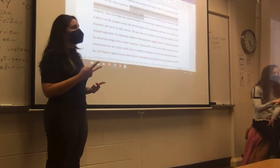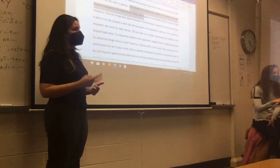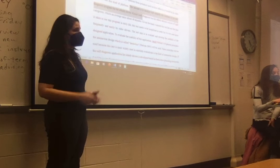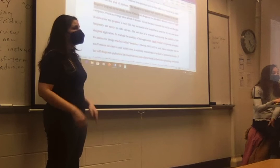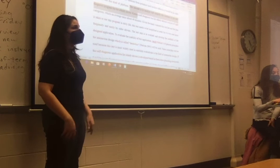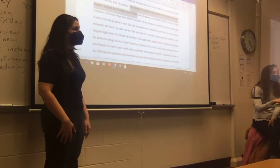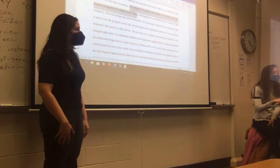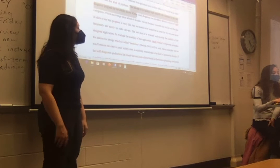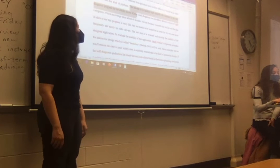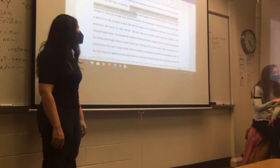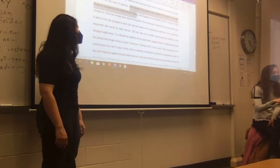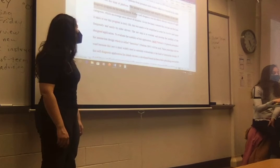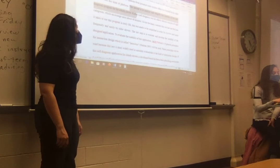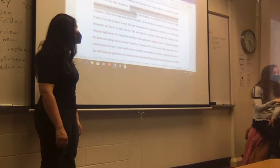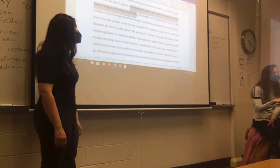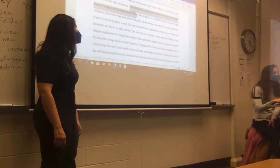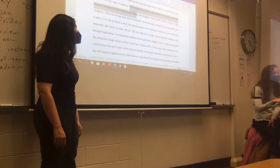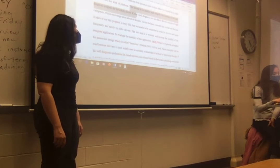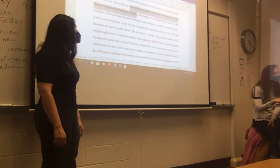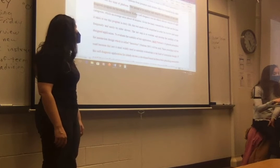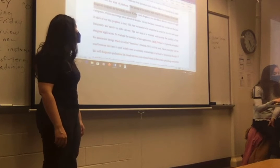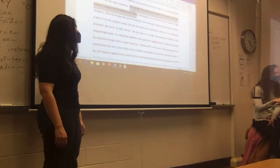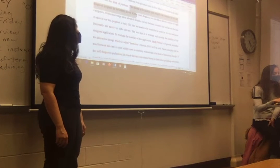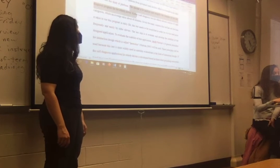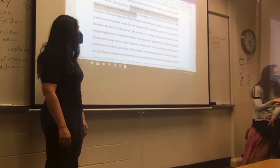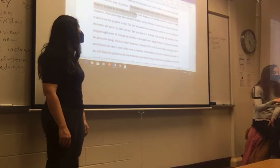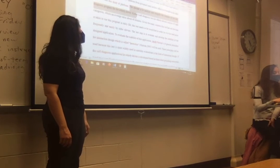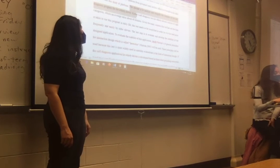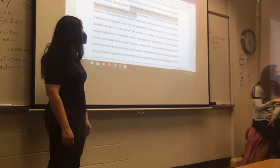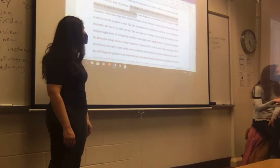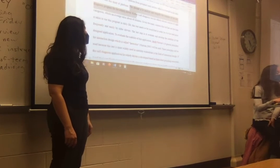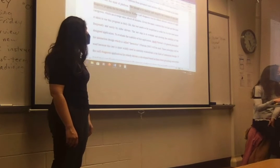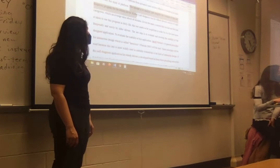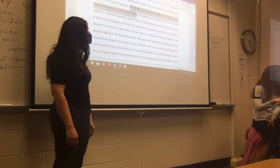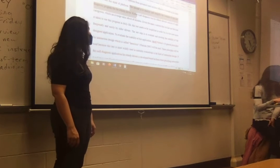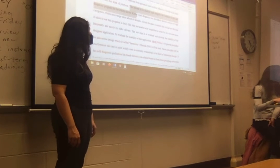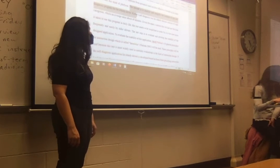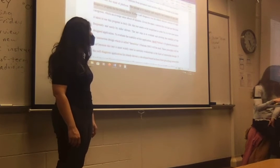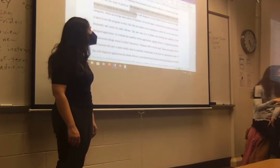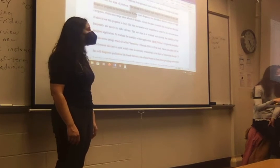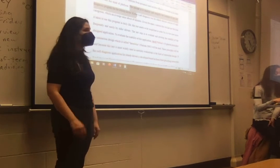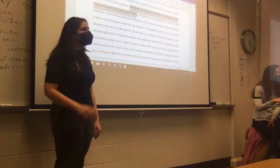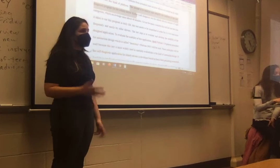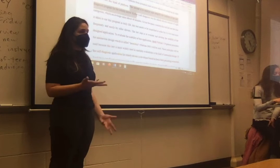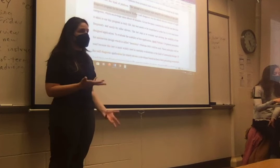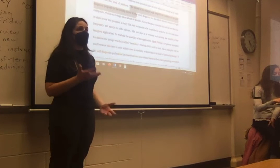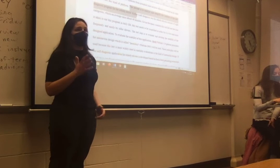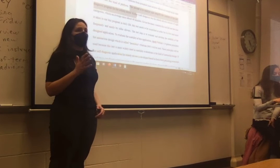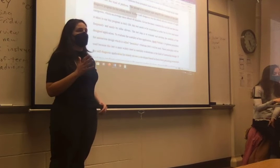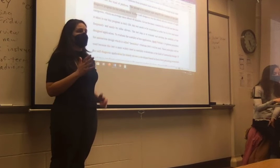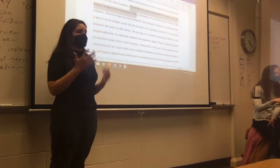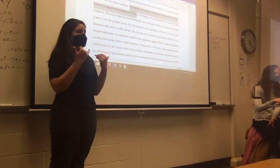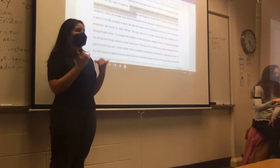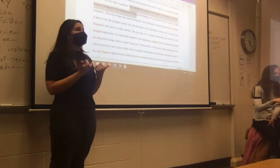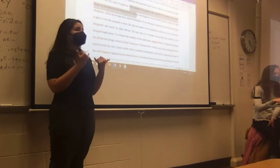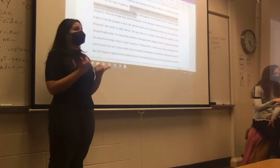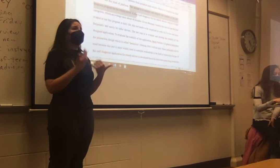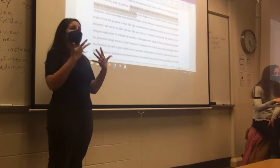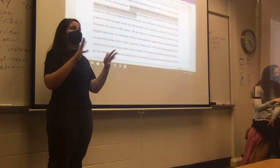is to analyze and simplify the current self-diagnosis program, right?